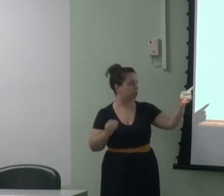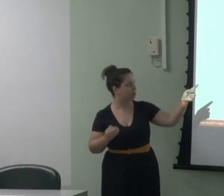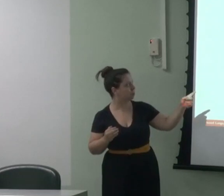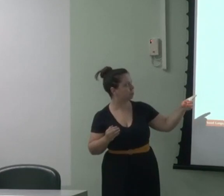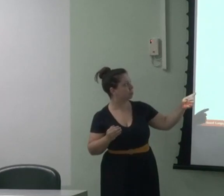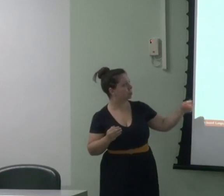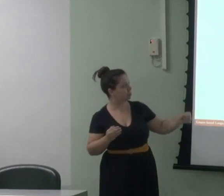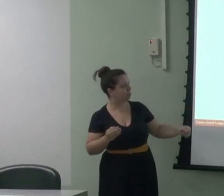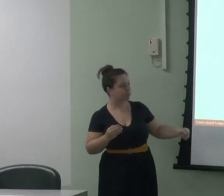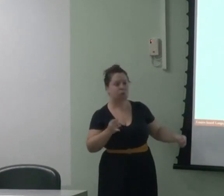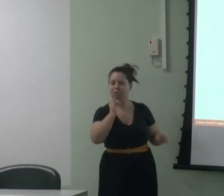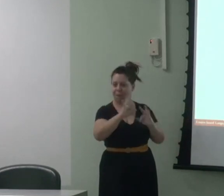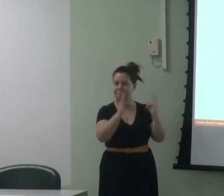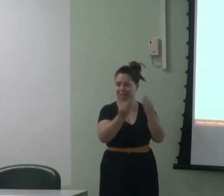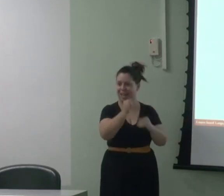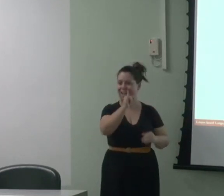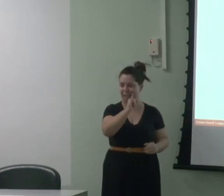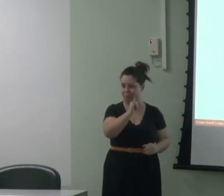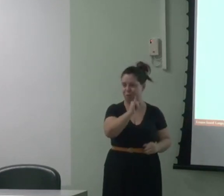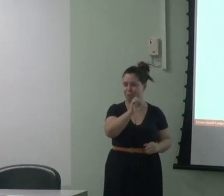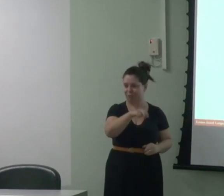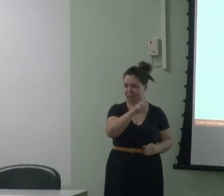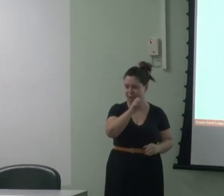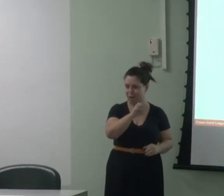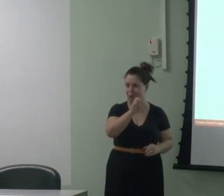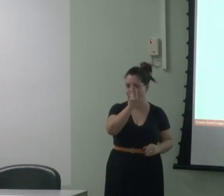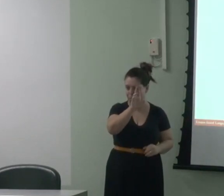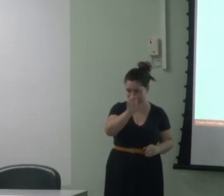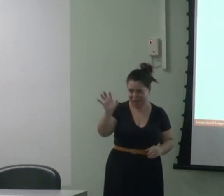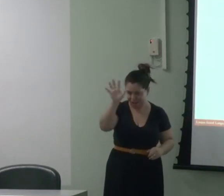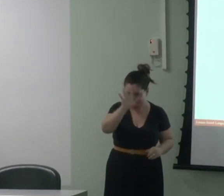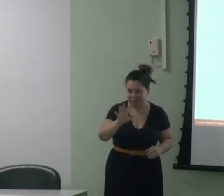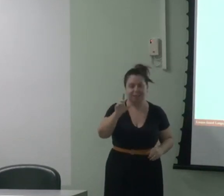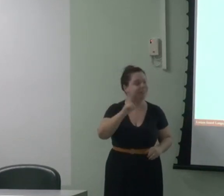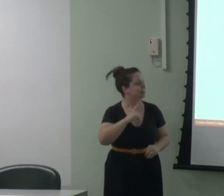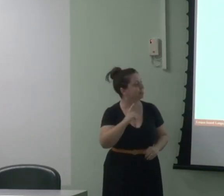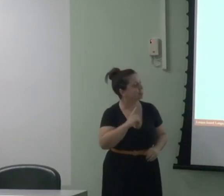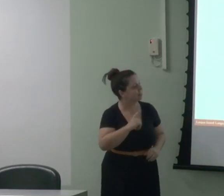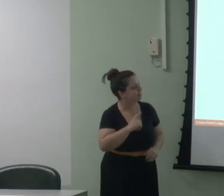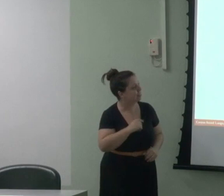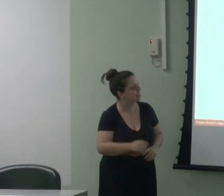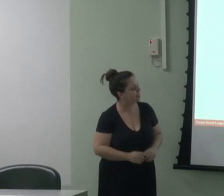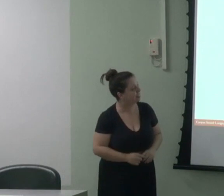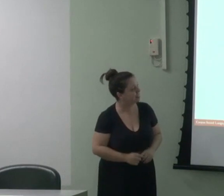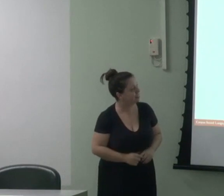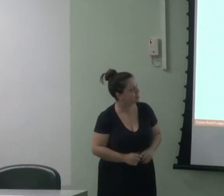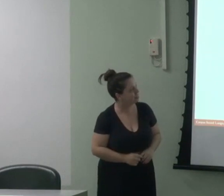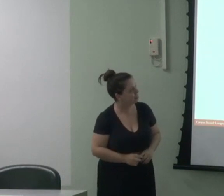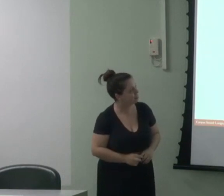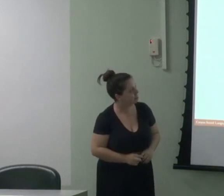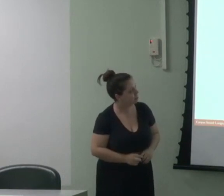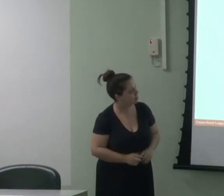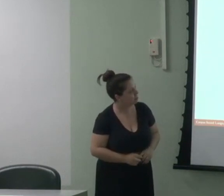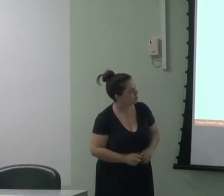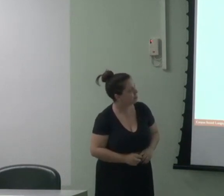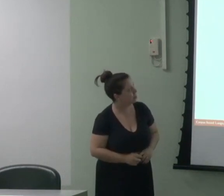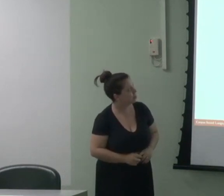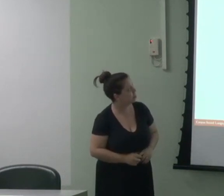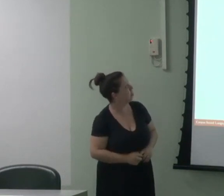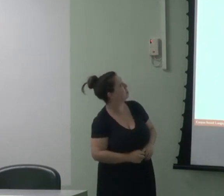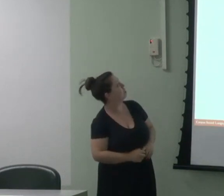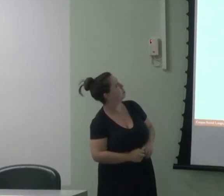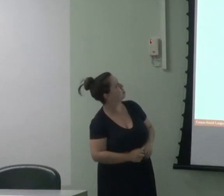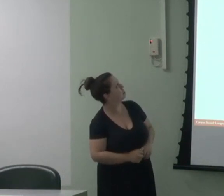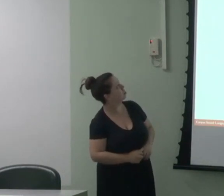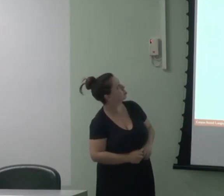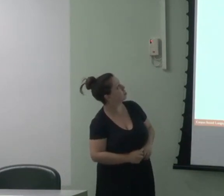family. So even there you can see that there is a bias. The three large subgroups, Romance,